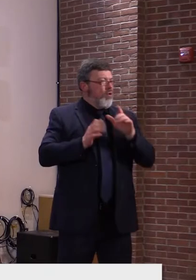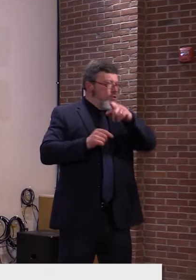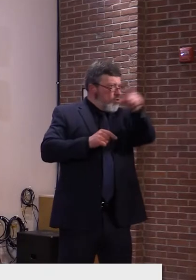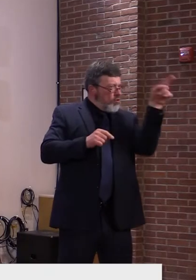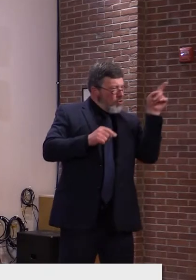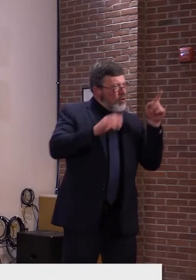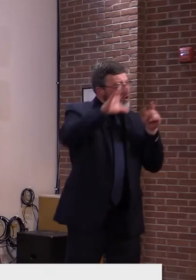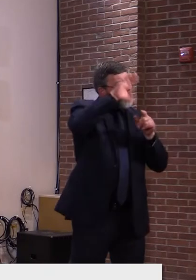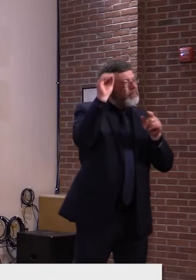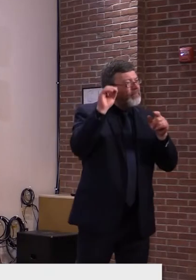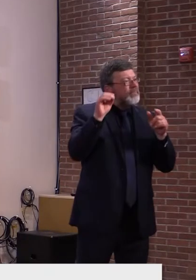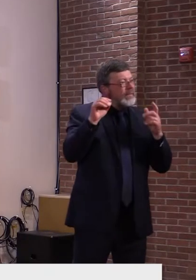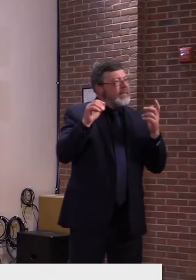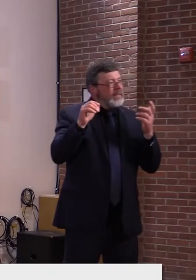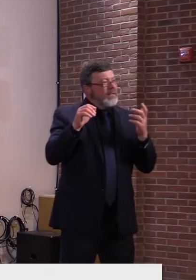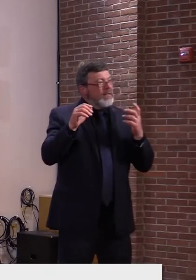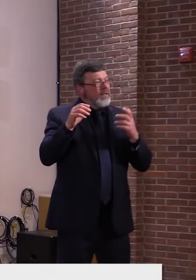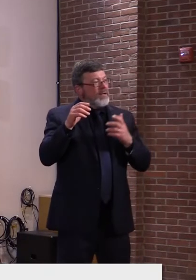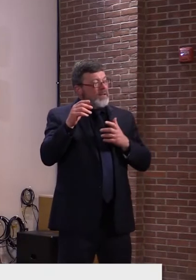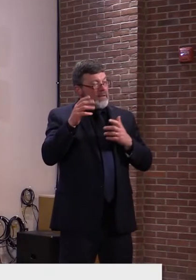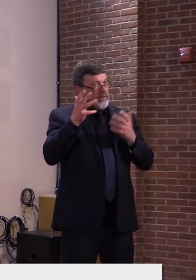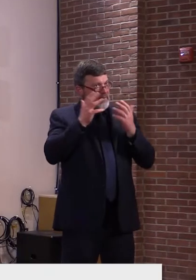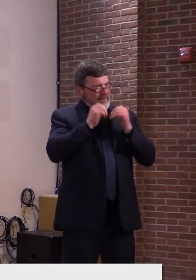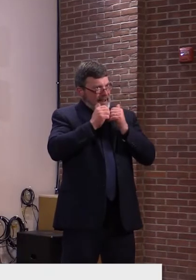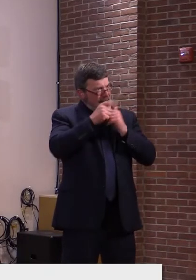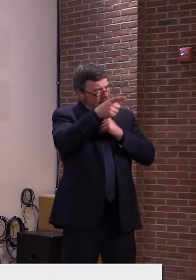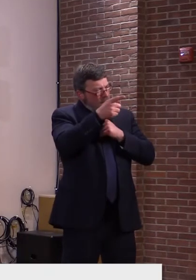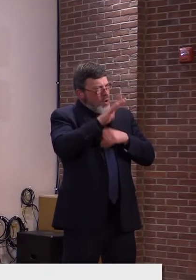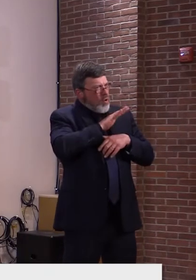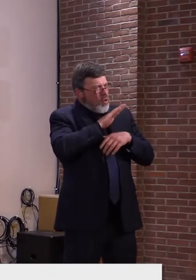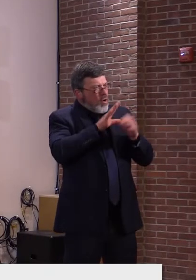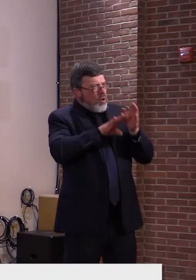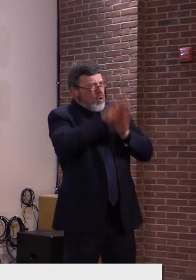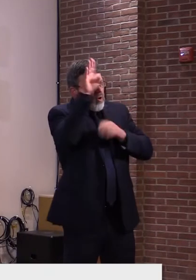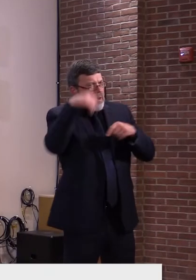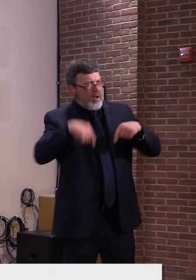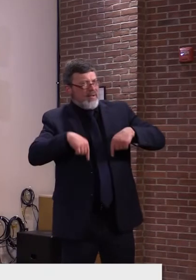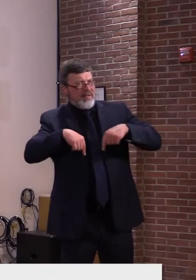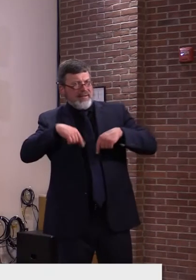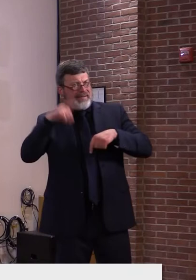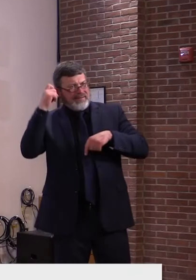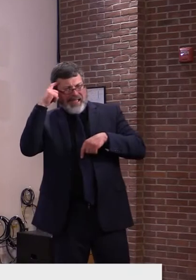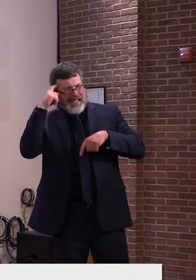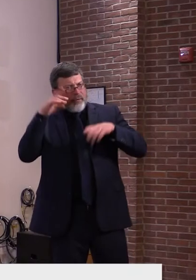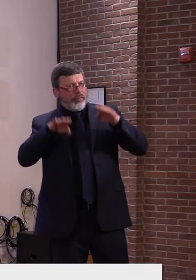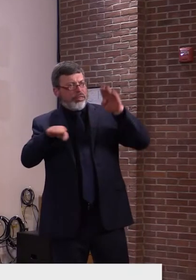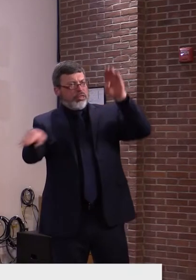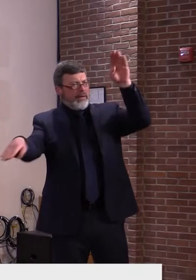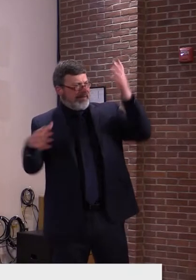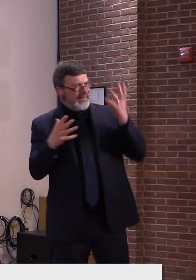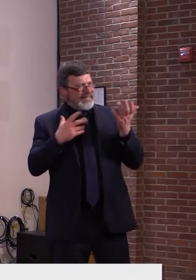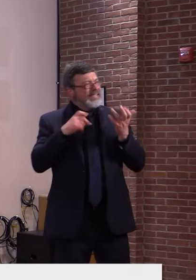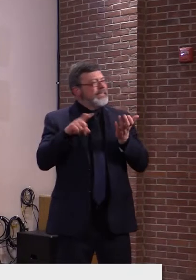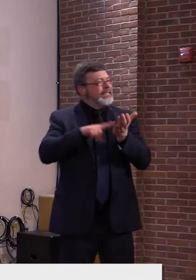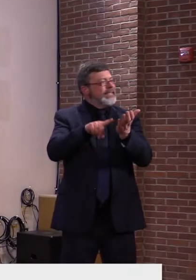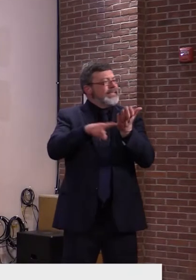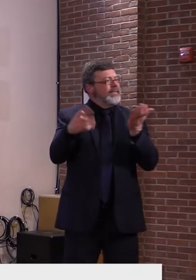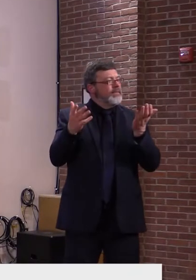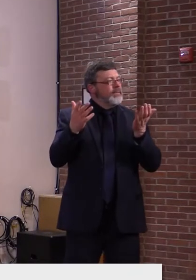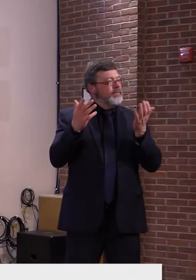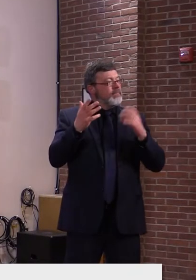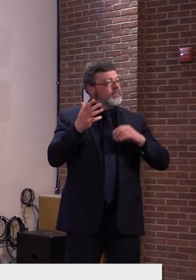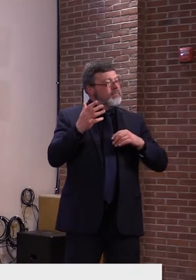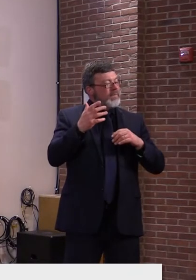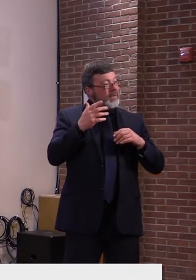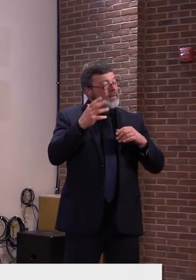better than I think the state of Vermont has. And those balances are really good because they go through a whole long process. There's an educational process